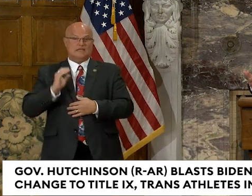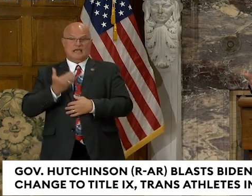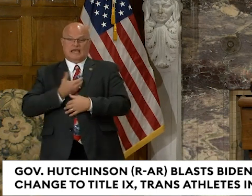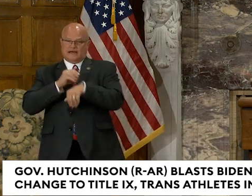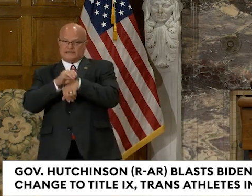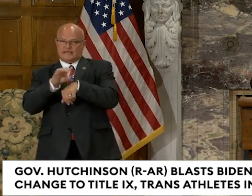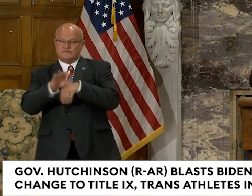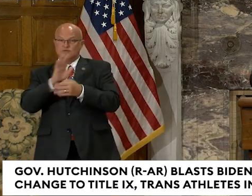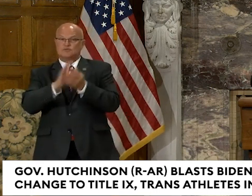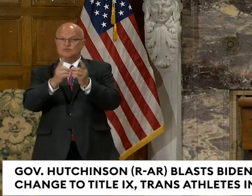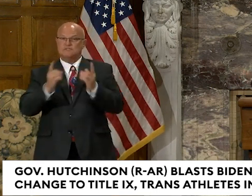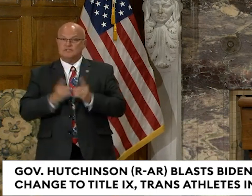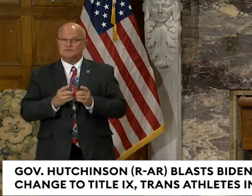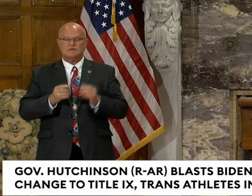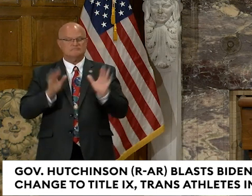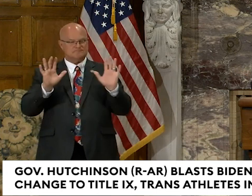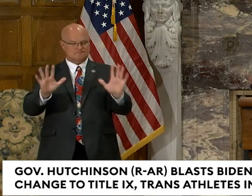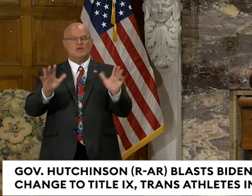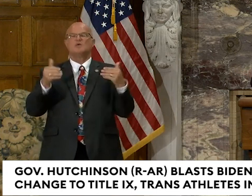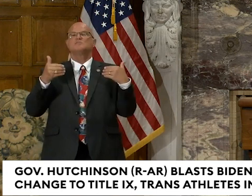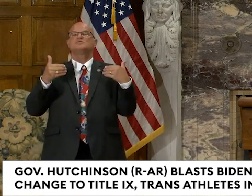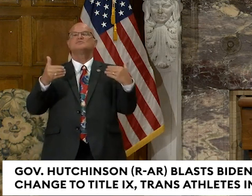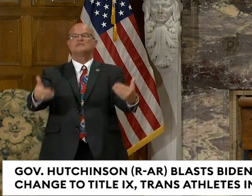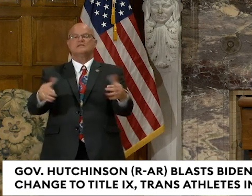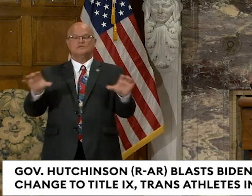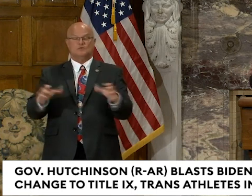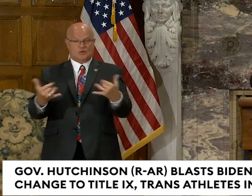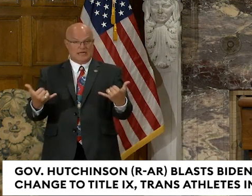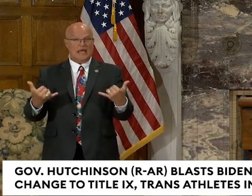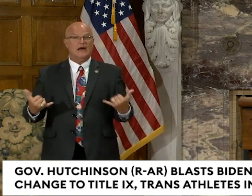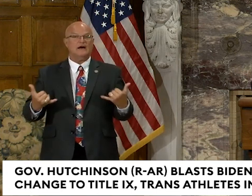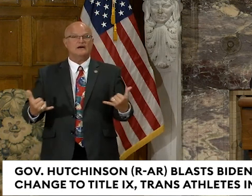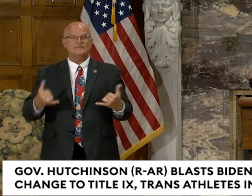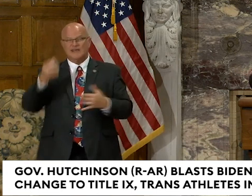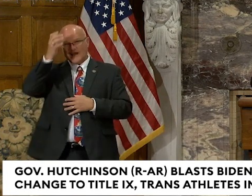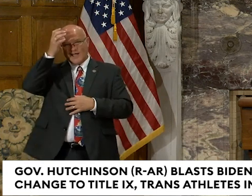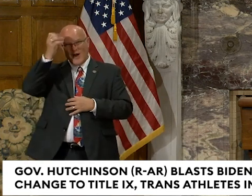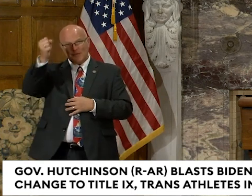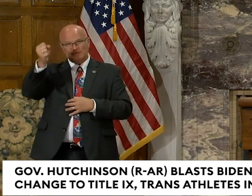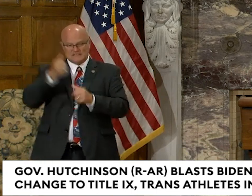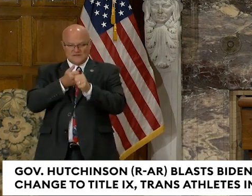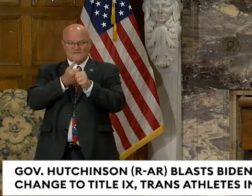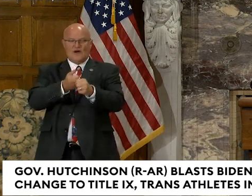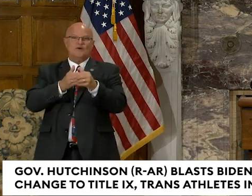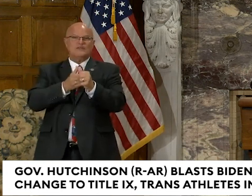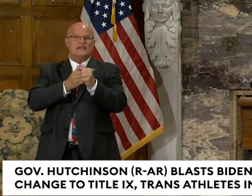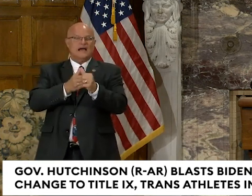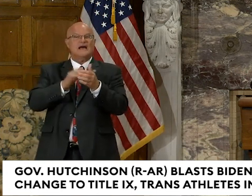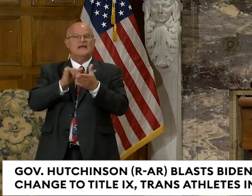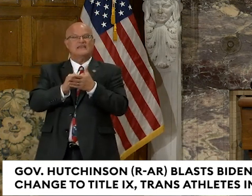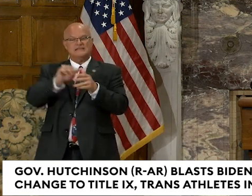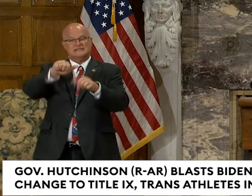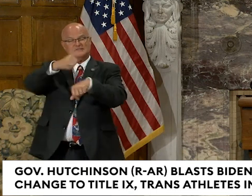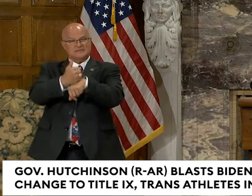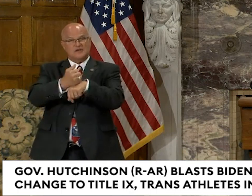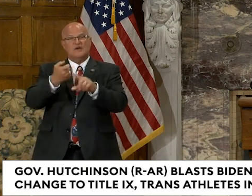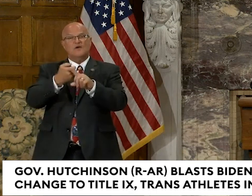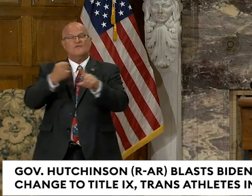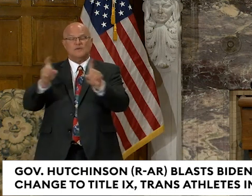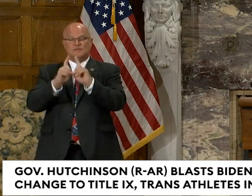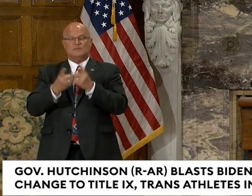to the school districts is, let's just proceed as we're doing now, common sense, following the guidance that's in place from